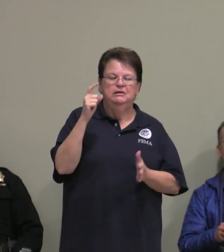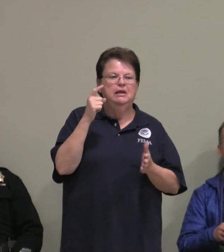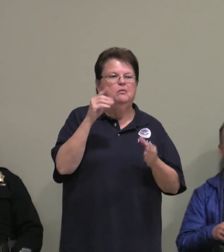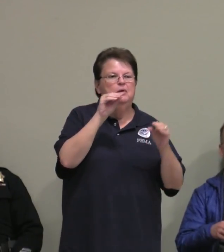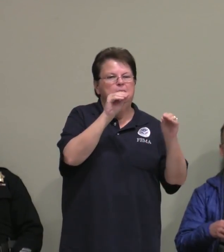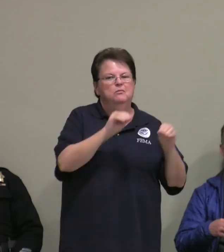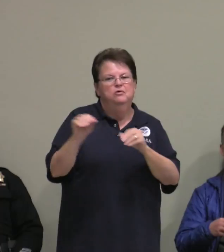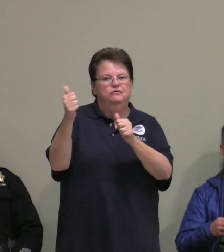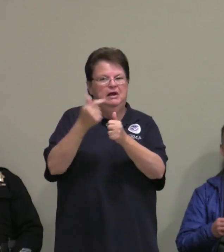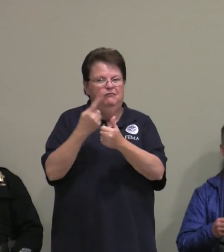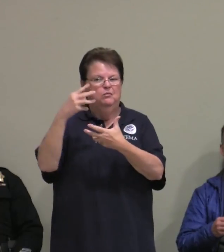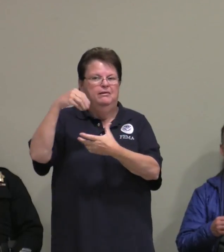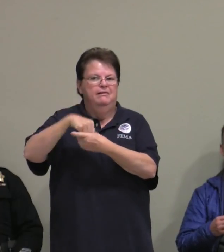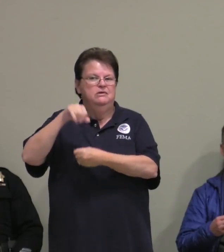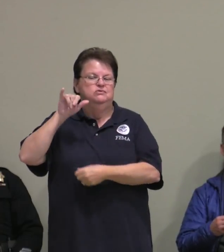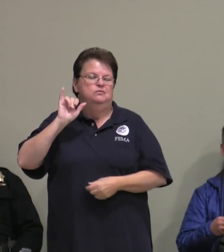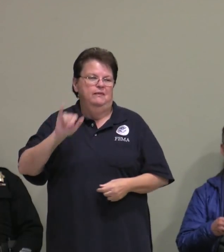to.